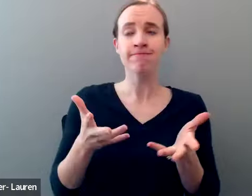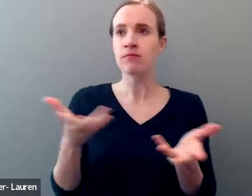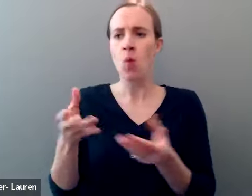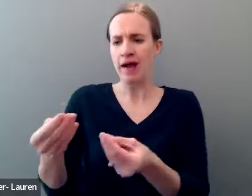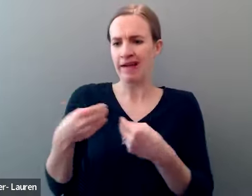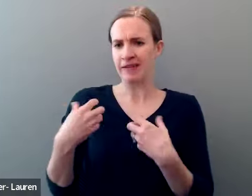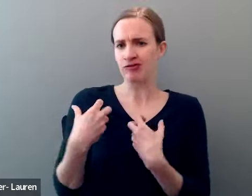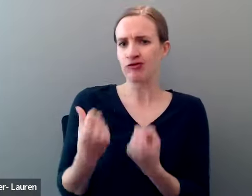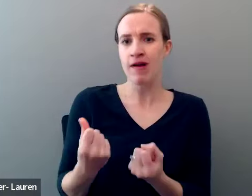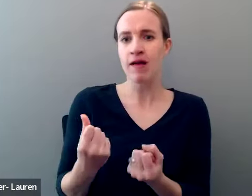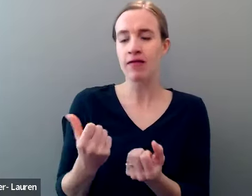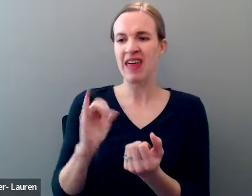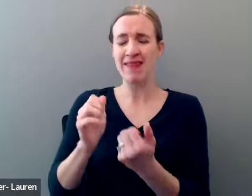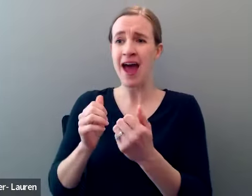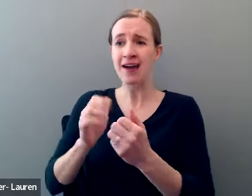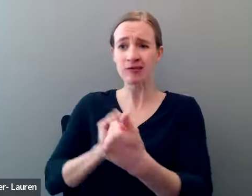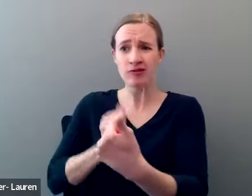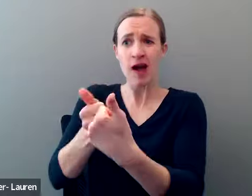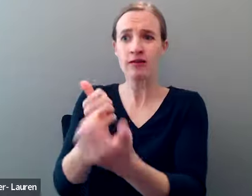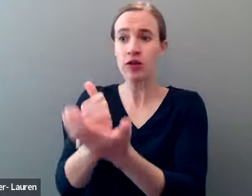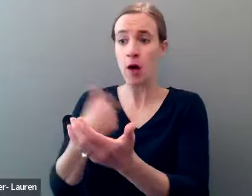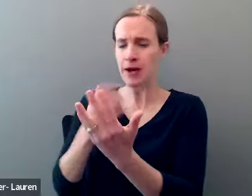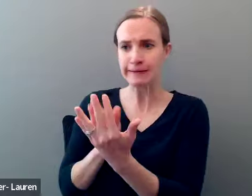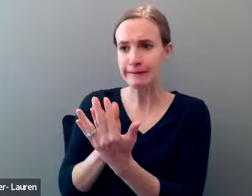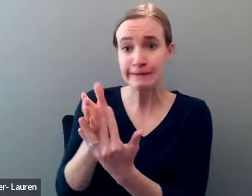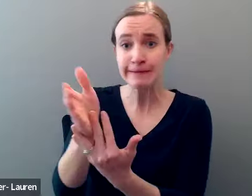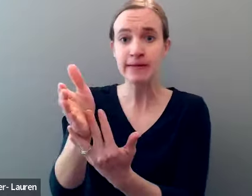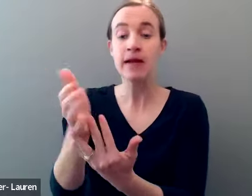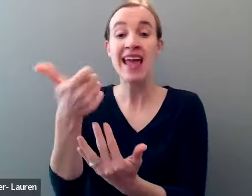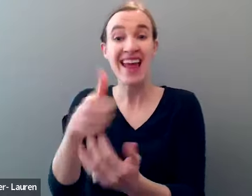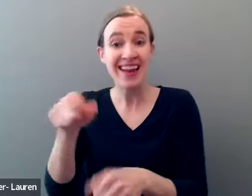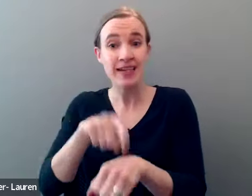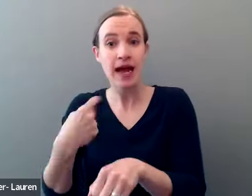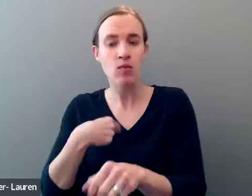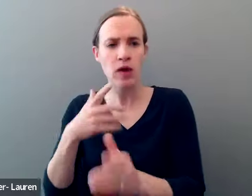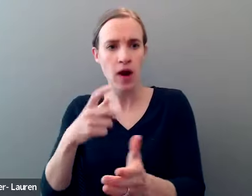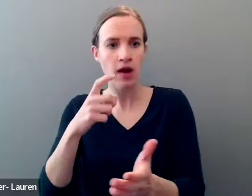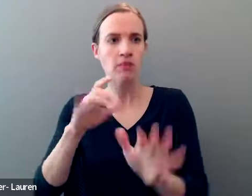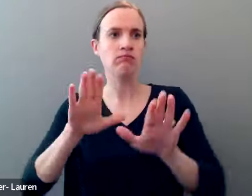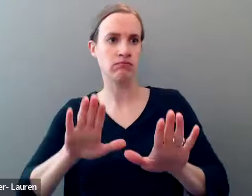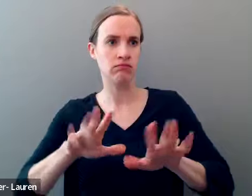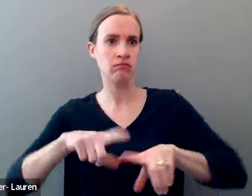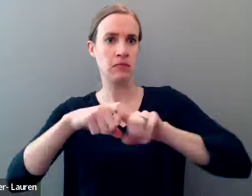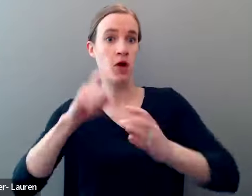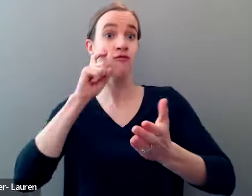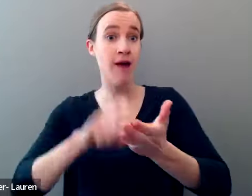times. Every little microsecond that we feed into